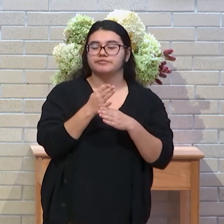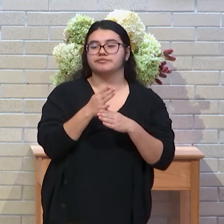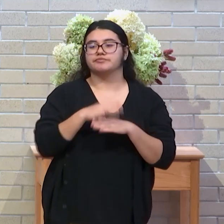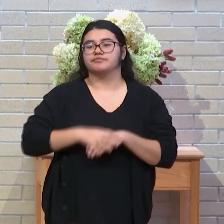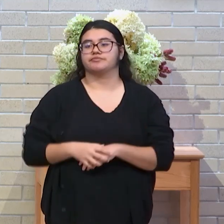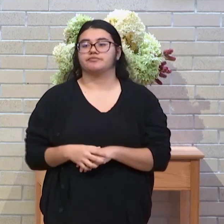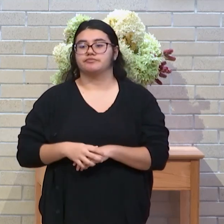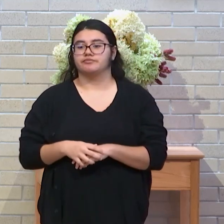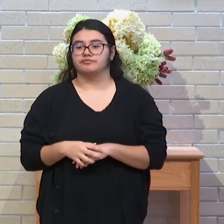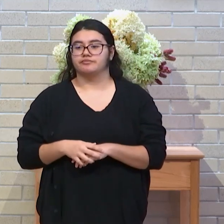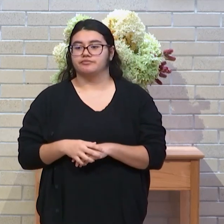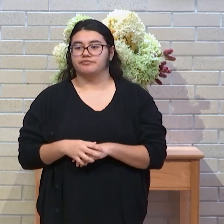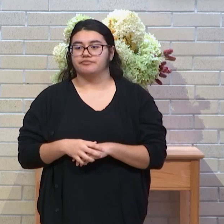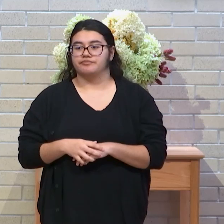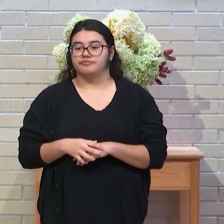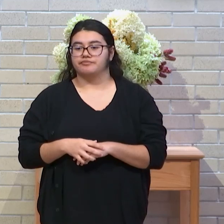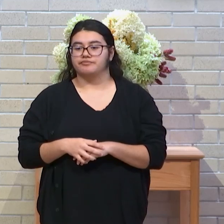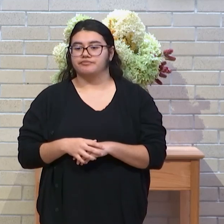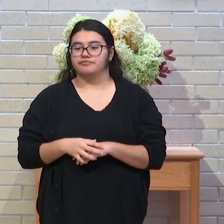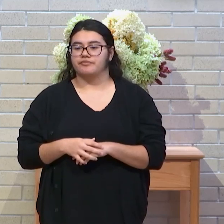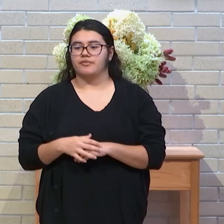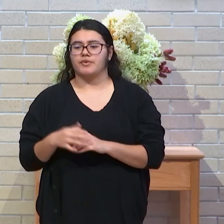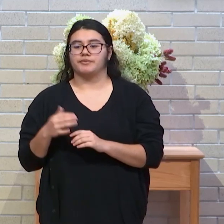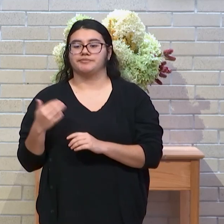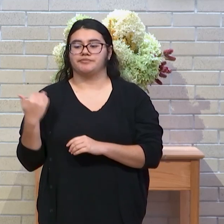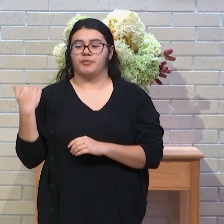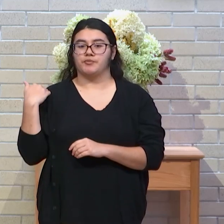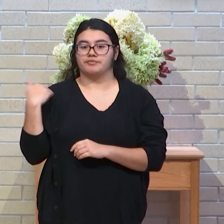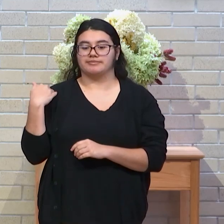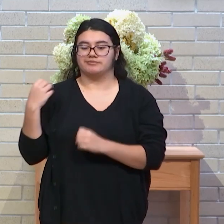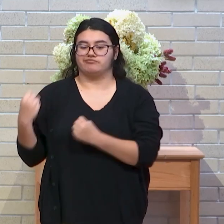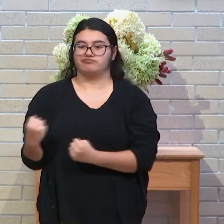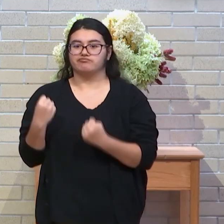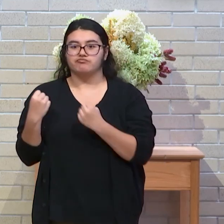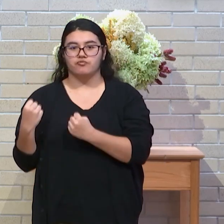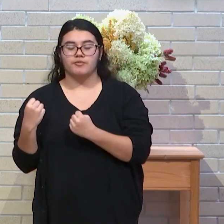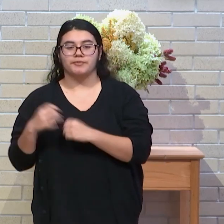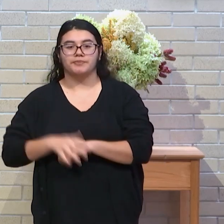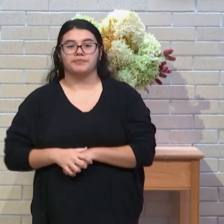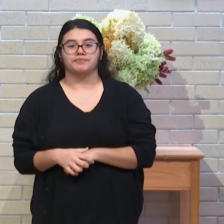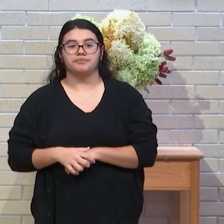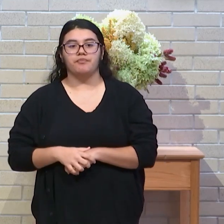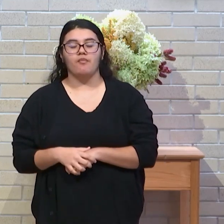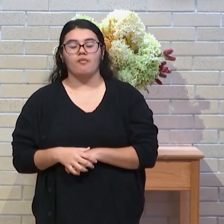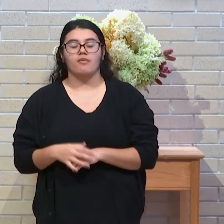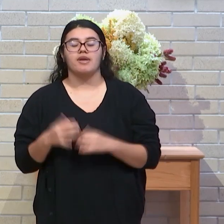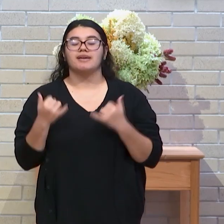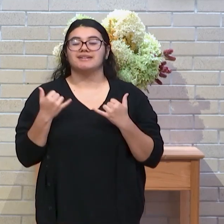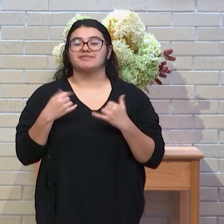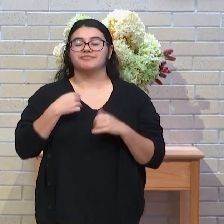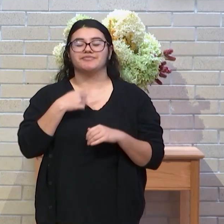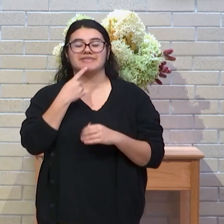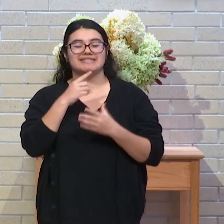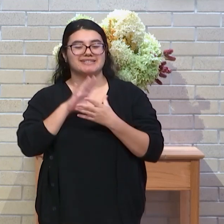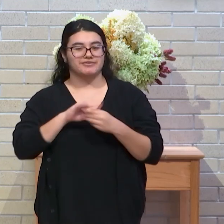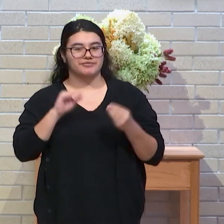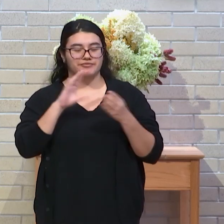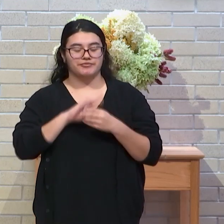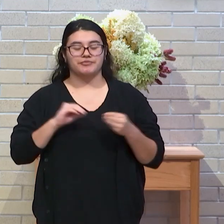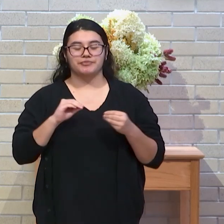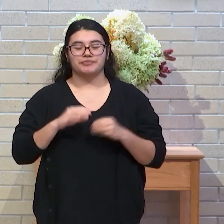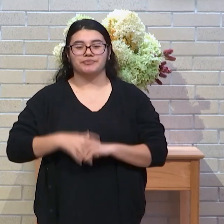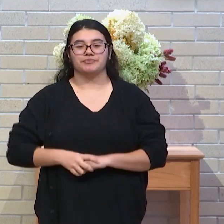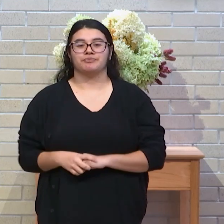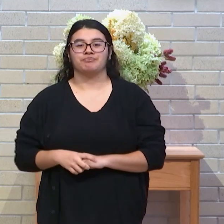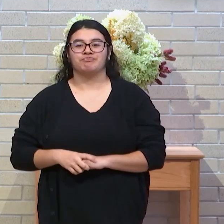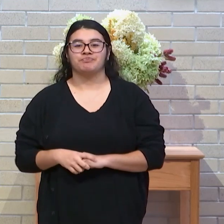how capable you truly are. Here's an example of a story that, in the moment, was tough, but now looking back, feels like a highlight of my